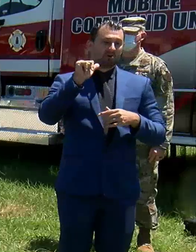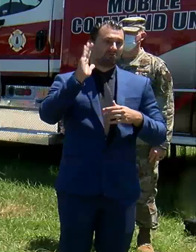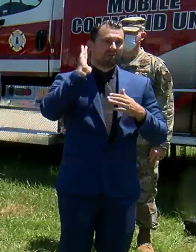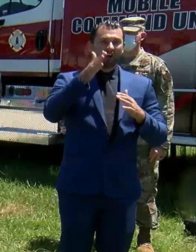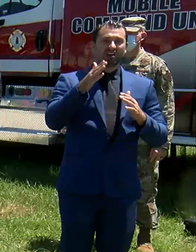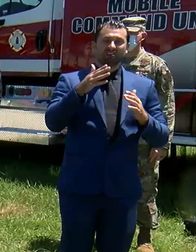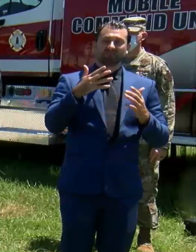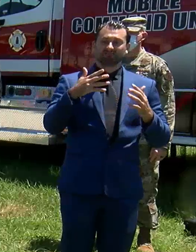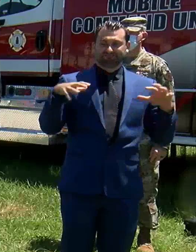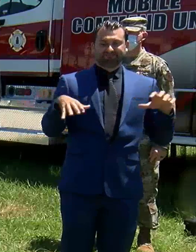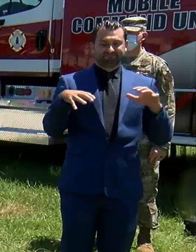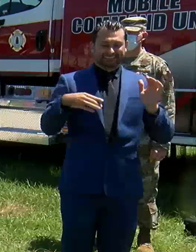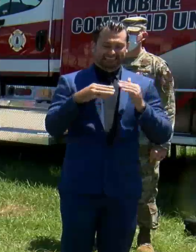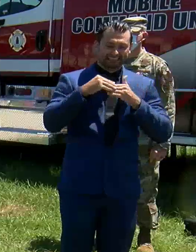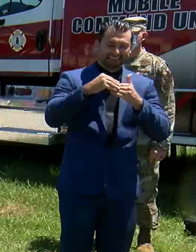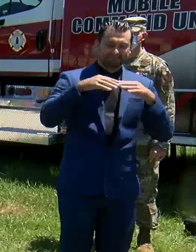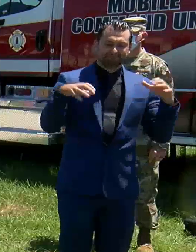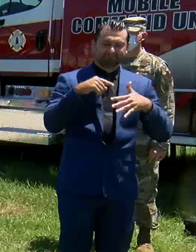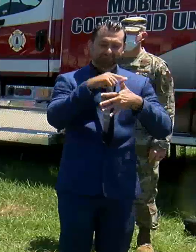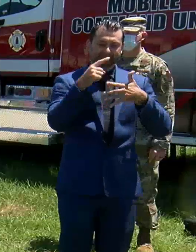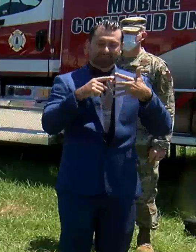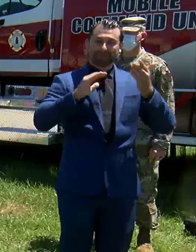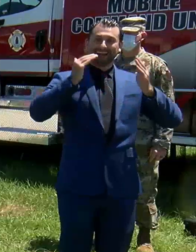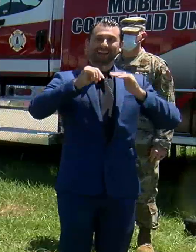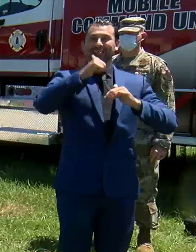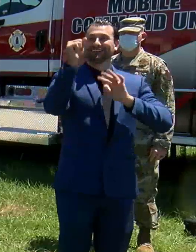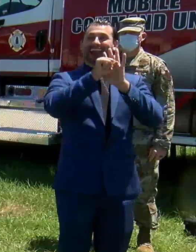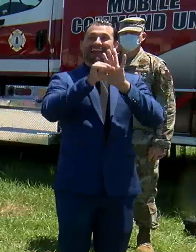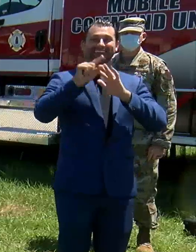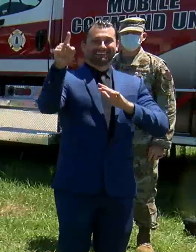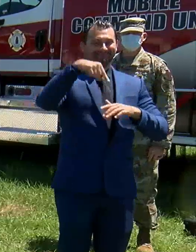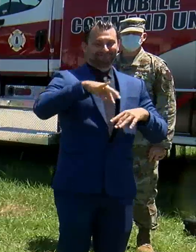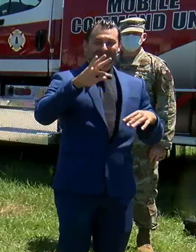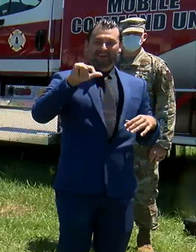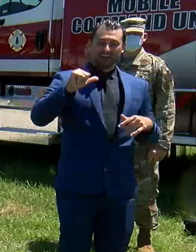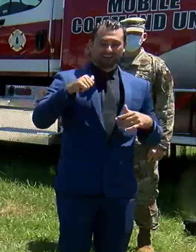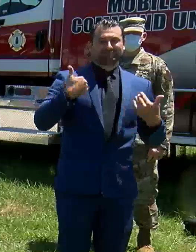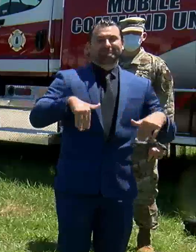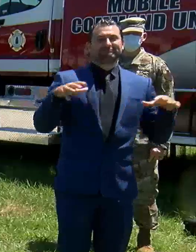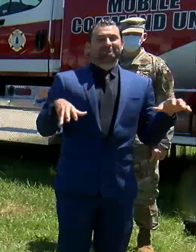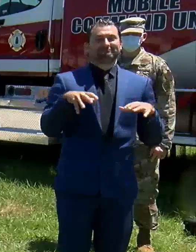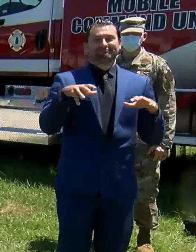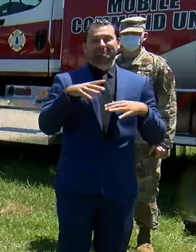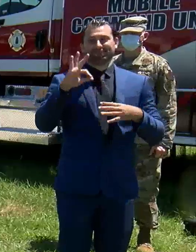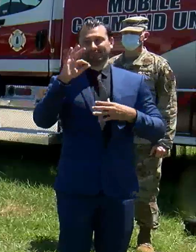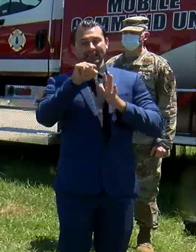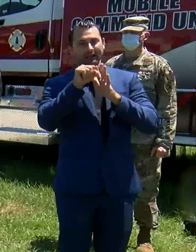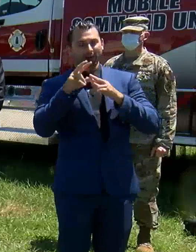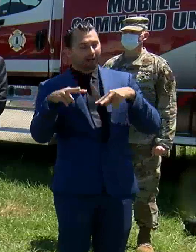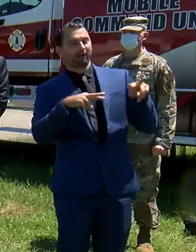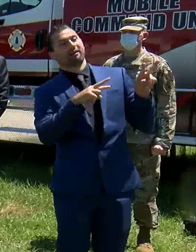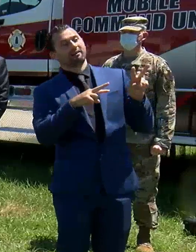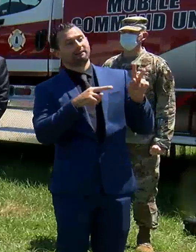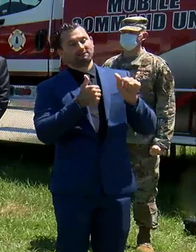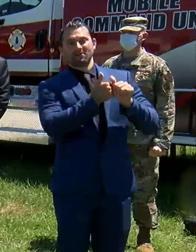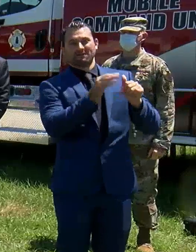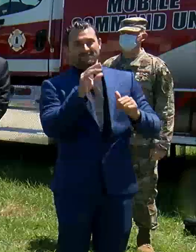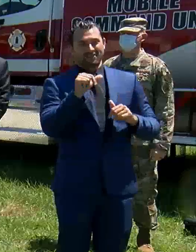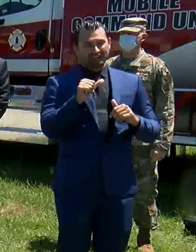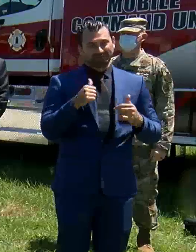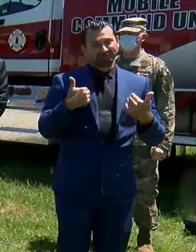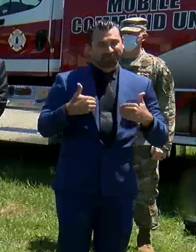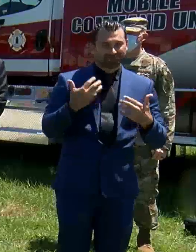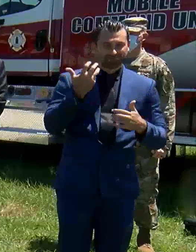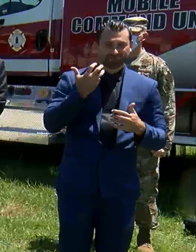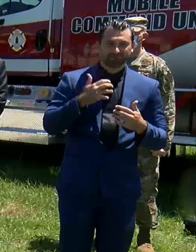And Governor DeSantis has been leading on that effort, making sure that we're going to be ready for whatever happens this hurricane season, whether we